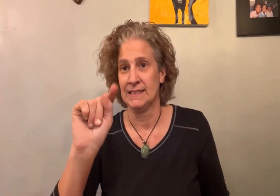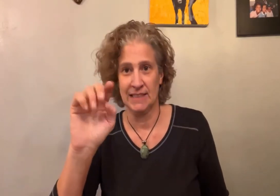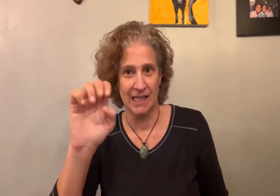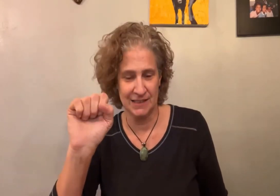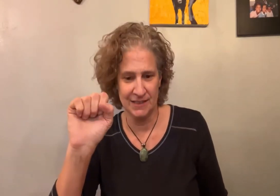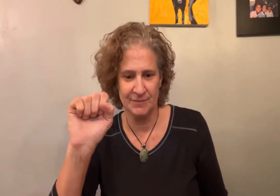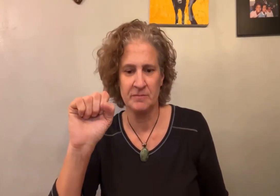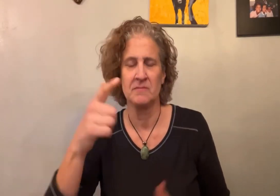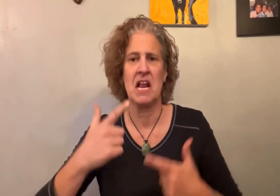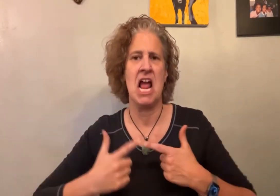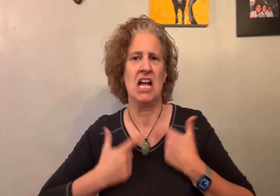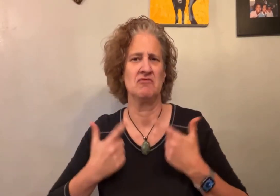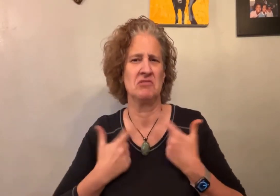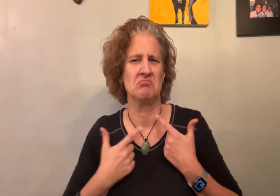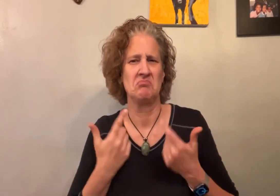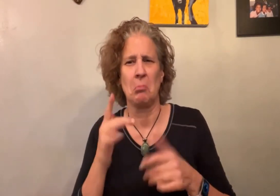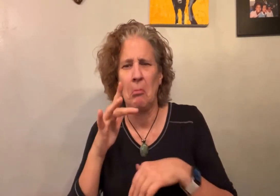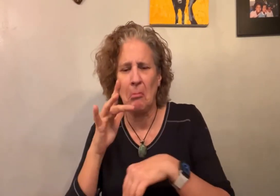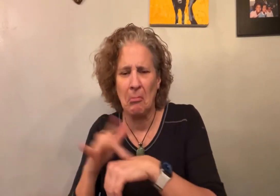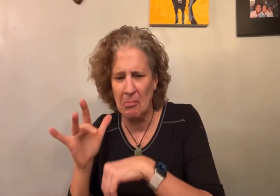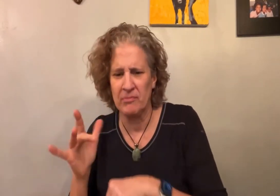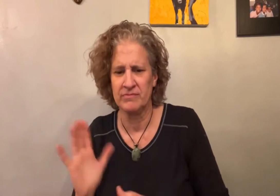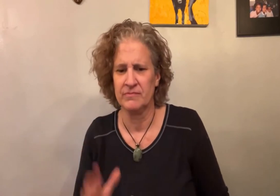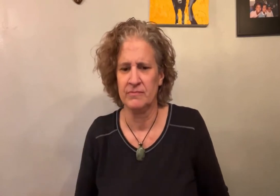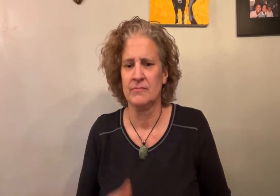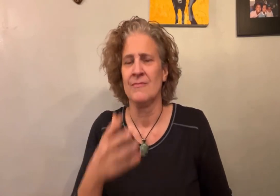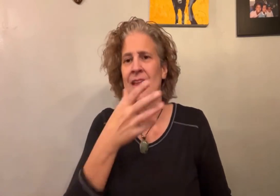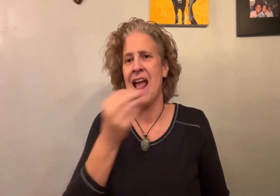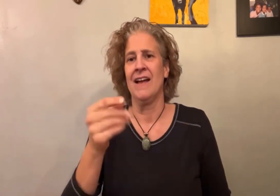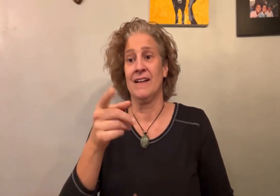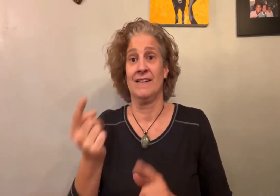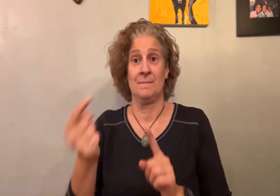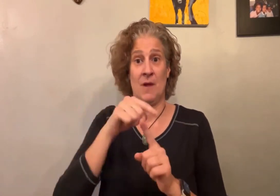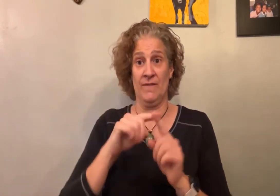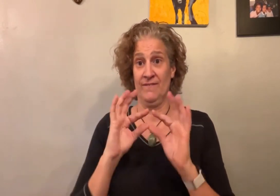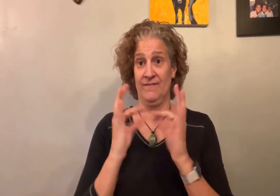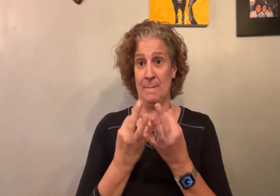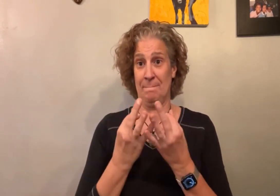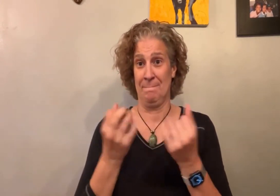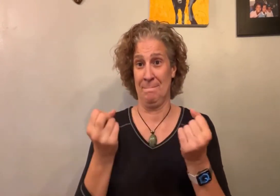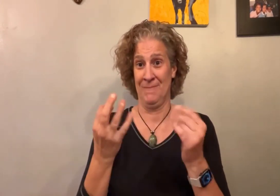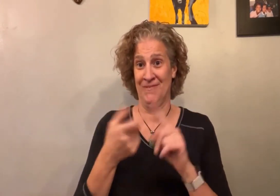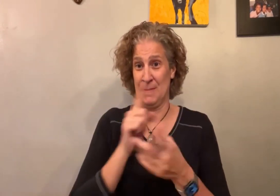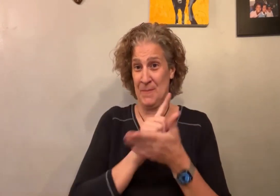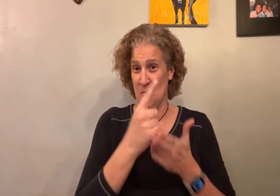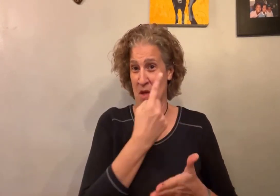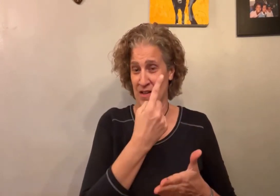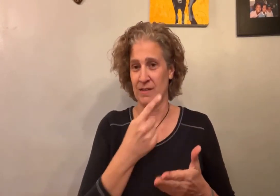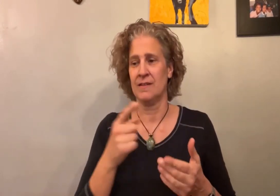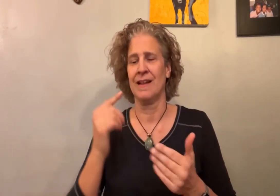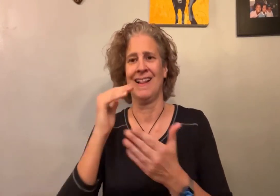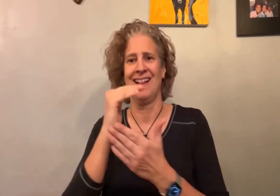interesting. We'll also talk about things like how to sign last week or next year. We'll talk about dates. We'll talk about